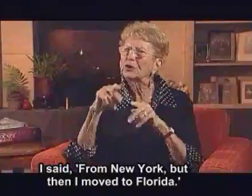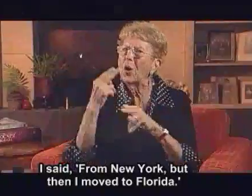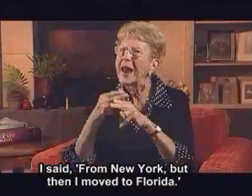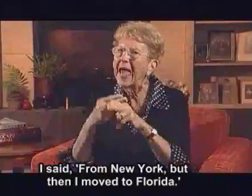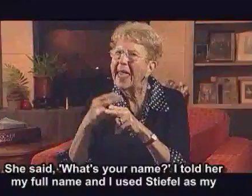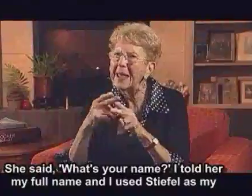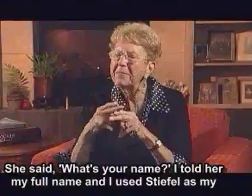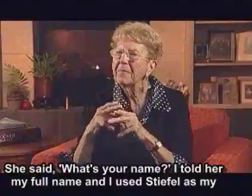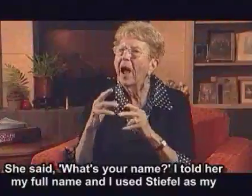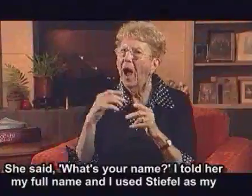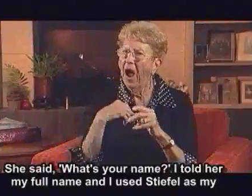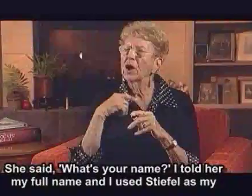She said, "What's your name?"